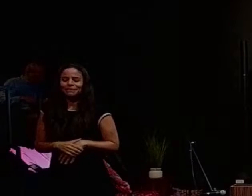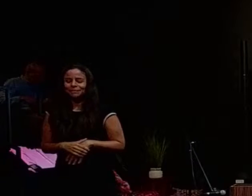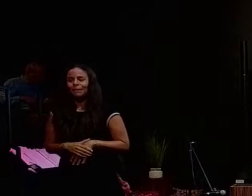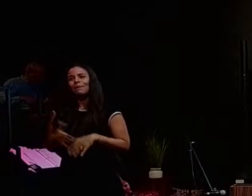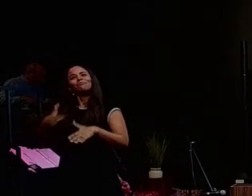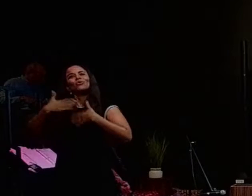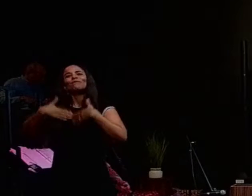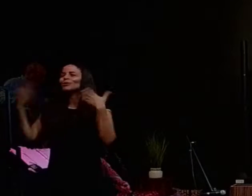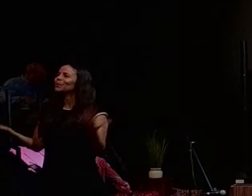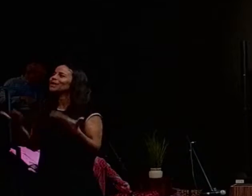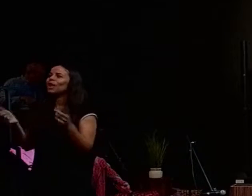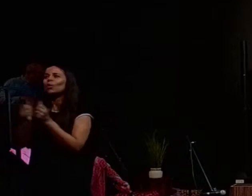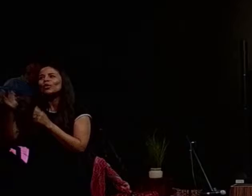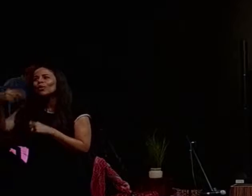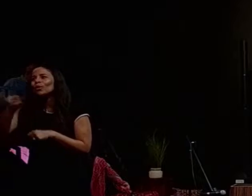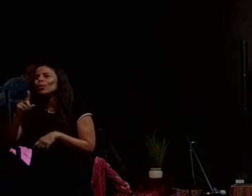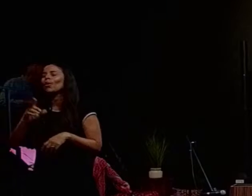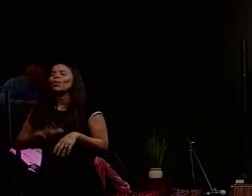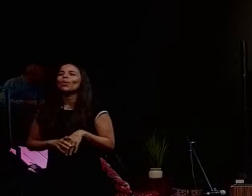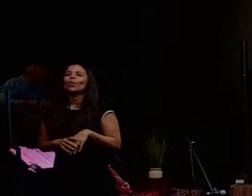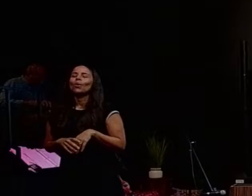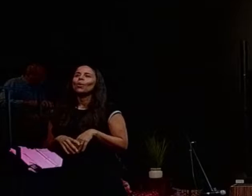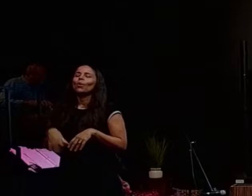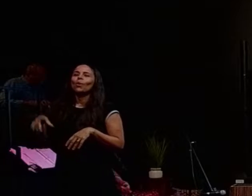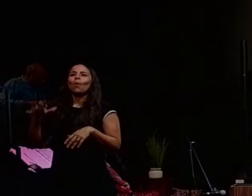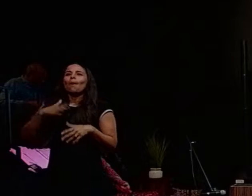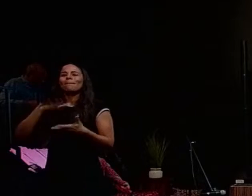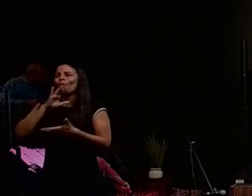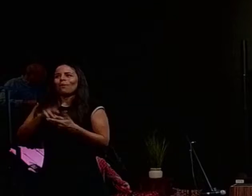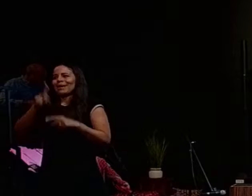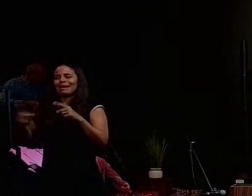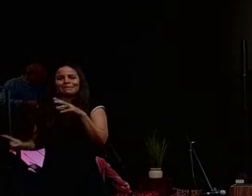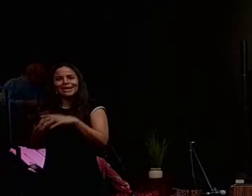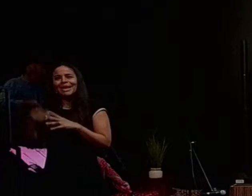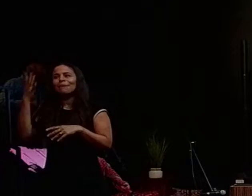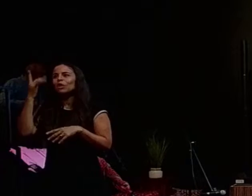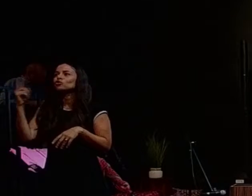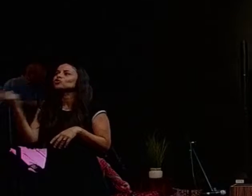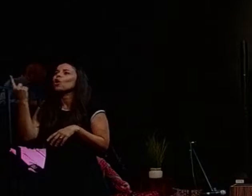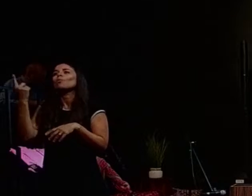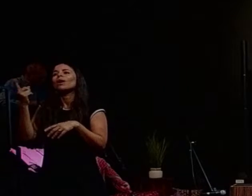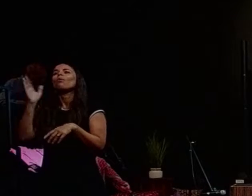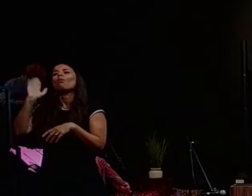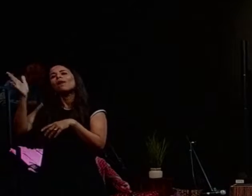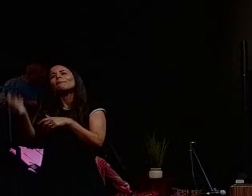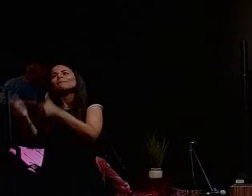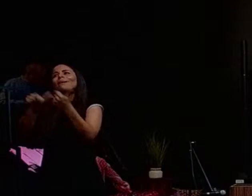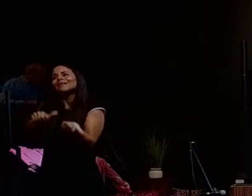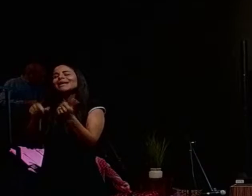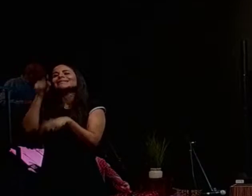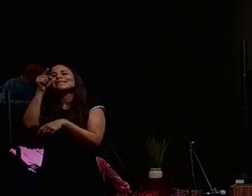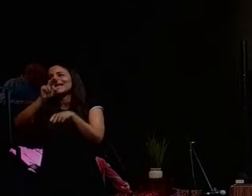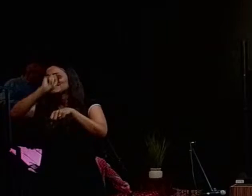No, grateful to be here with you. Lynn can't be here. She, one of the teams getting baptized this morning, Aria Lindsay. So that's super encouraging. So she's up